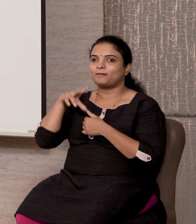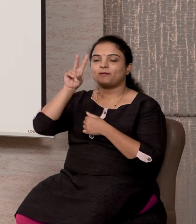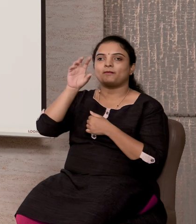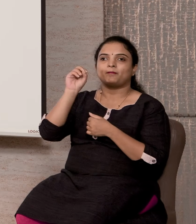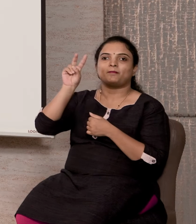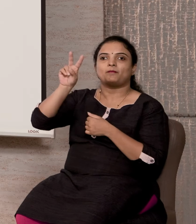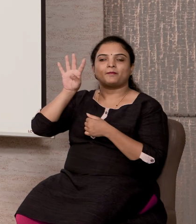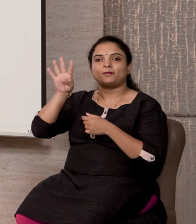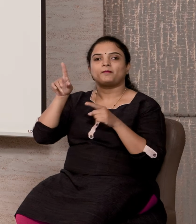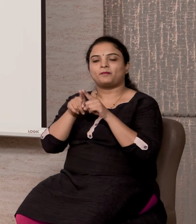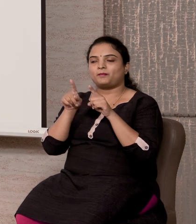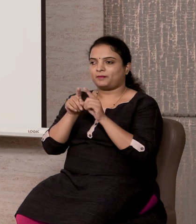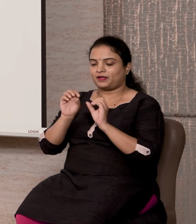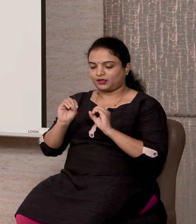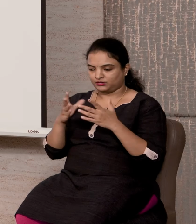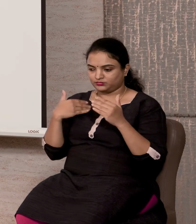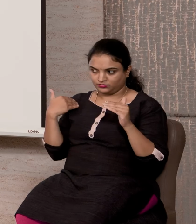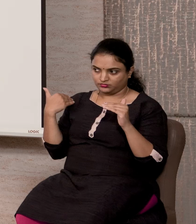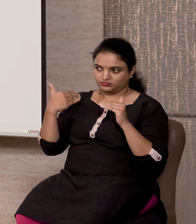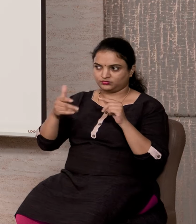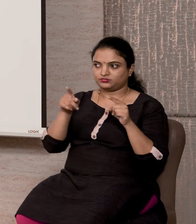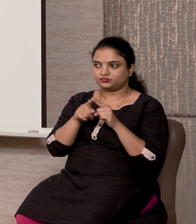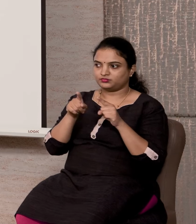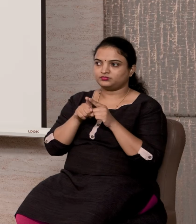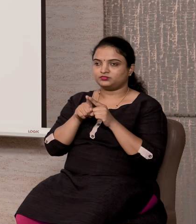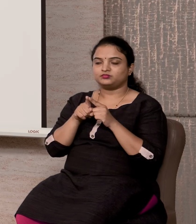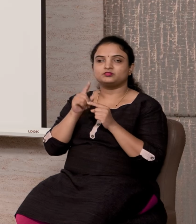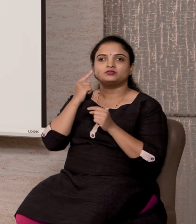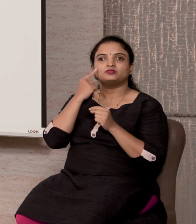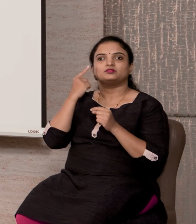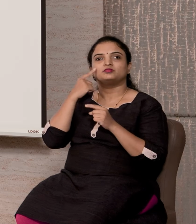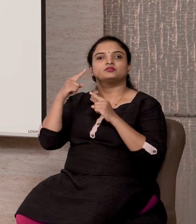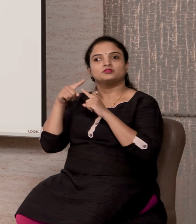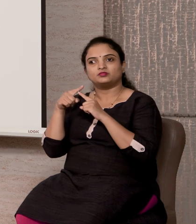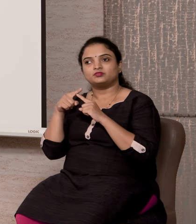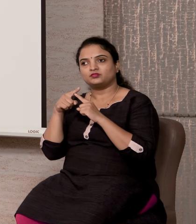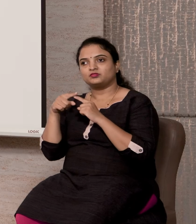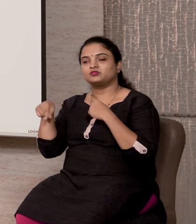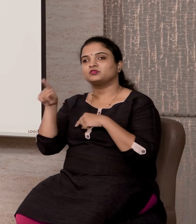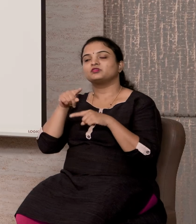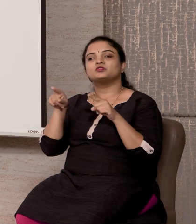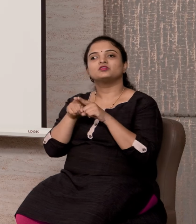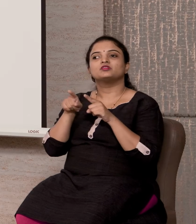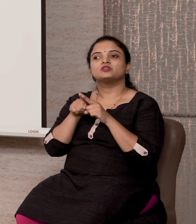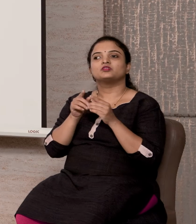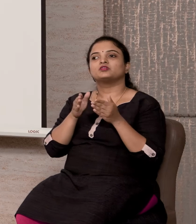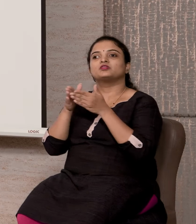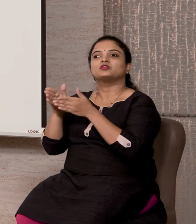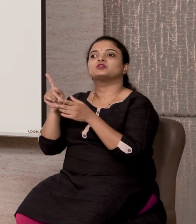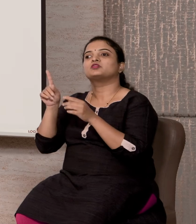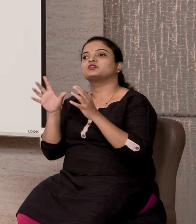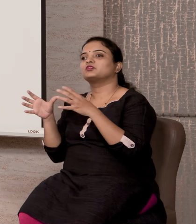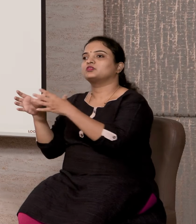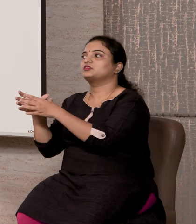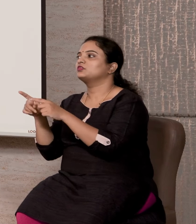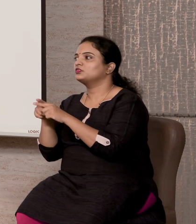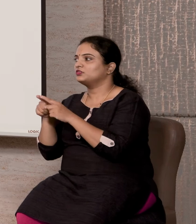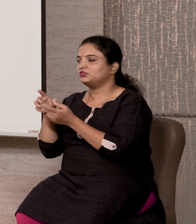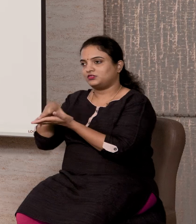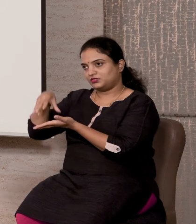2024, I have started getting in touch, and I'm doing a fellowship with IIT Bombay, which is the only institute in the country which has a separate department for